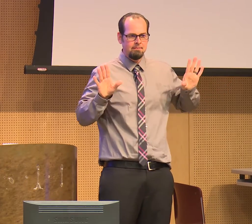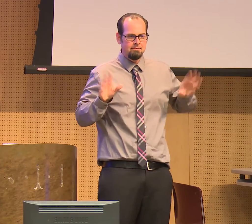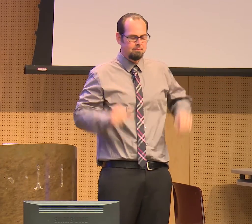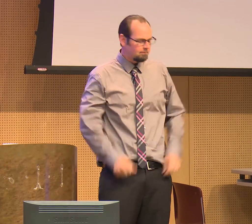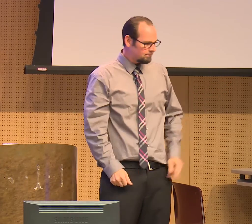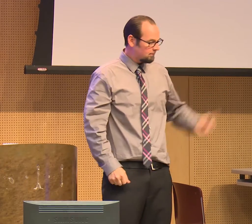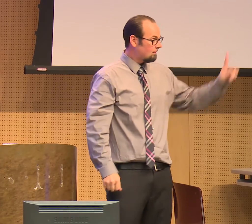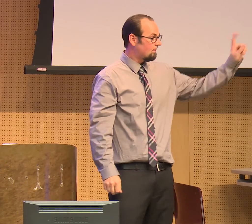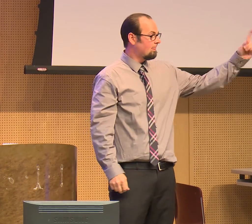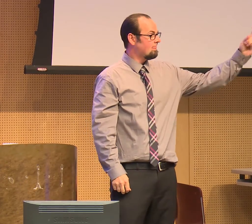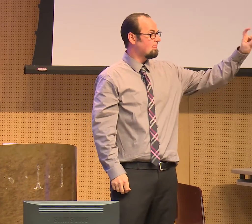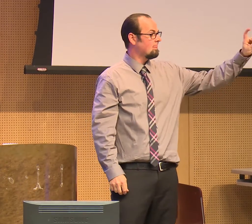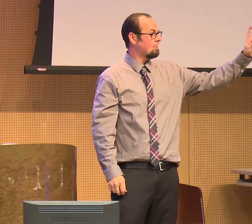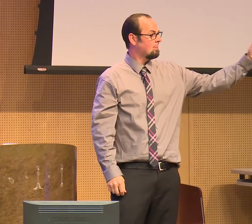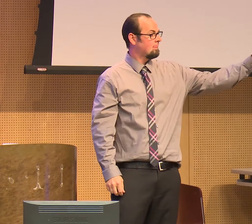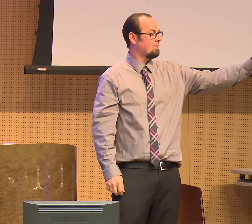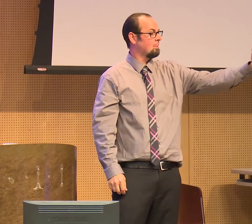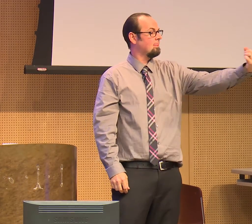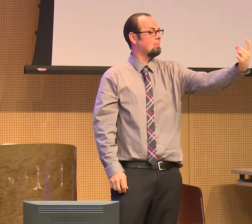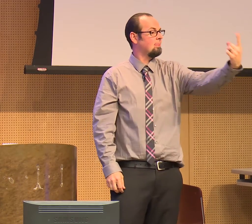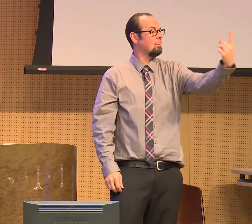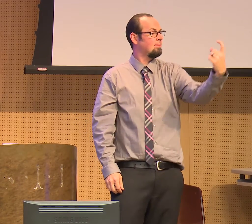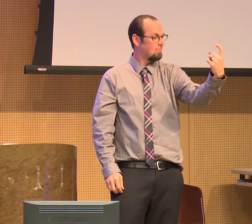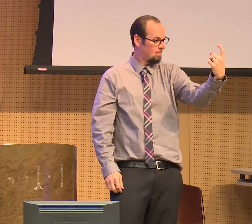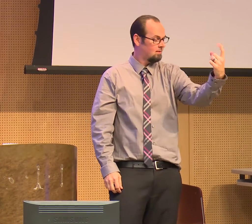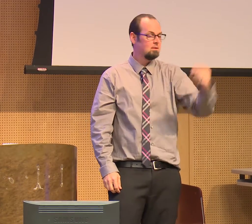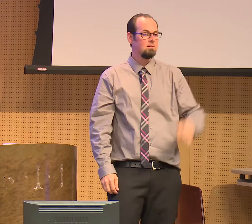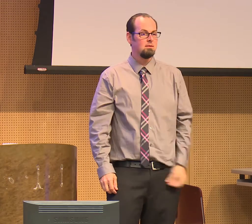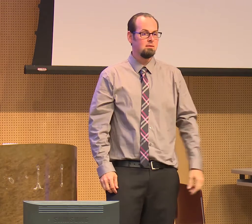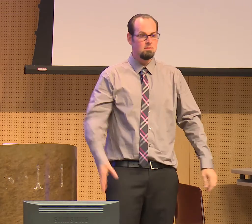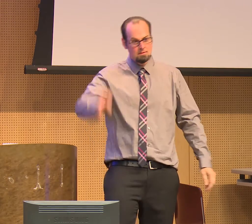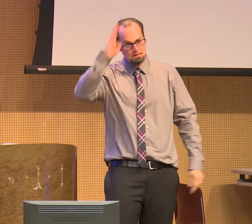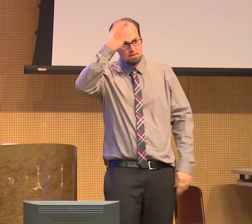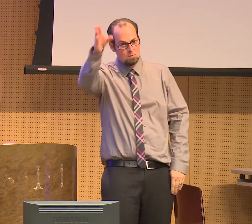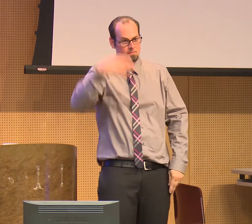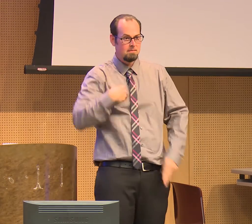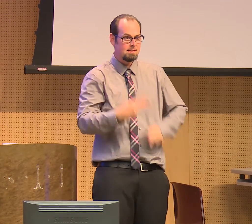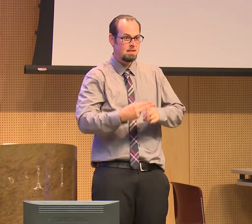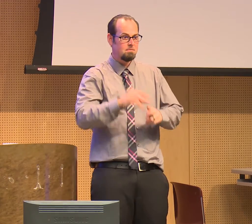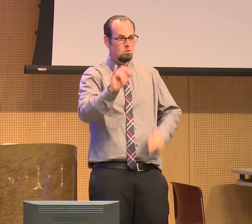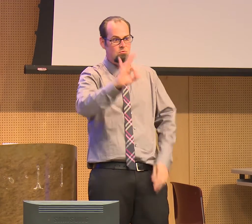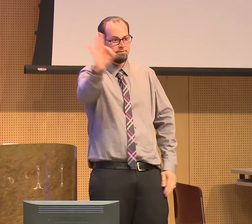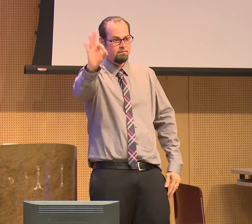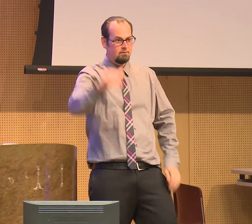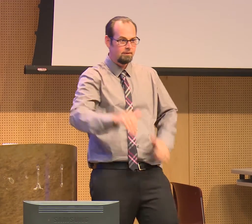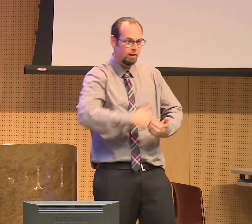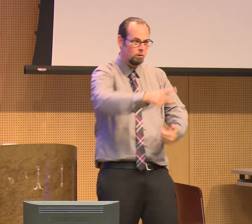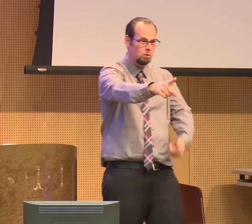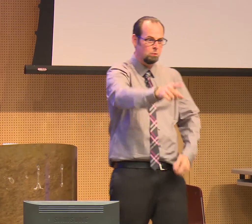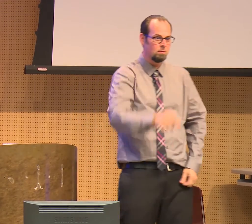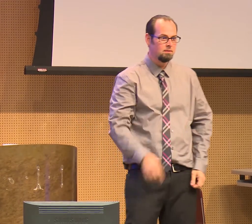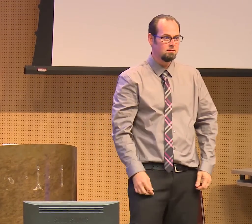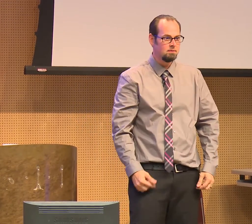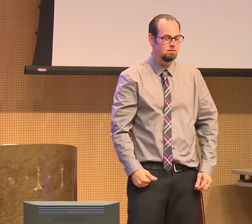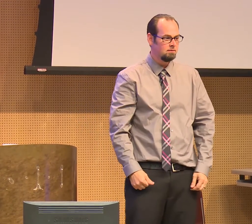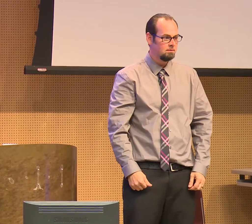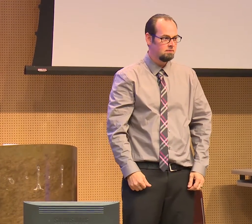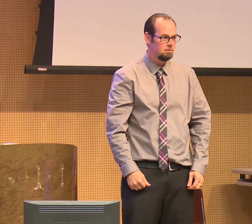accept it. The gentleman came in. Oh, he signed, hello, my name is Jeff. How are you?